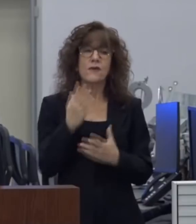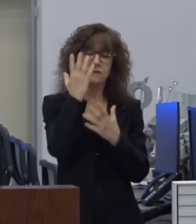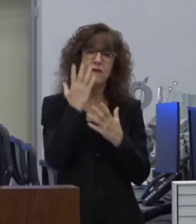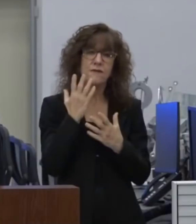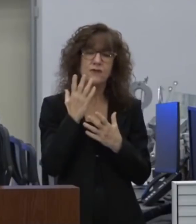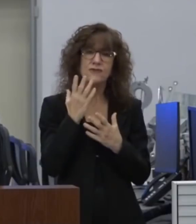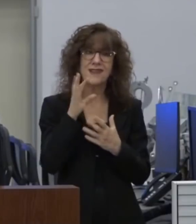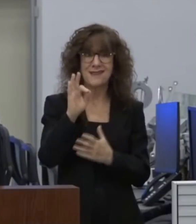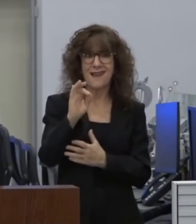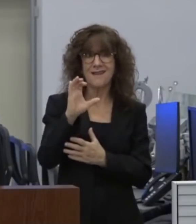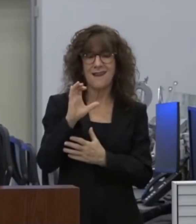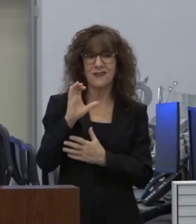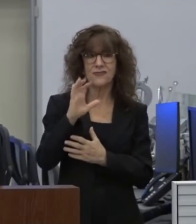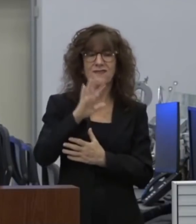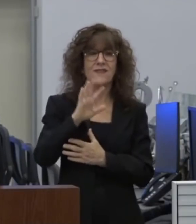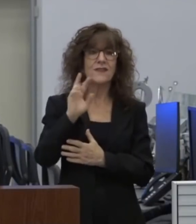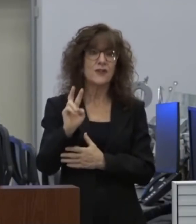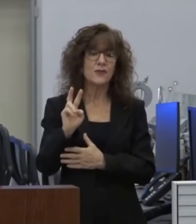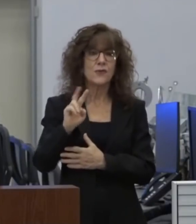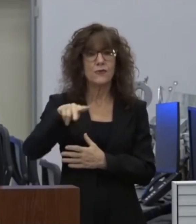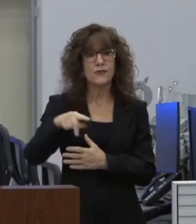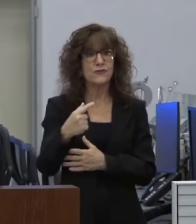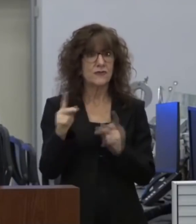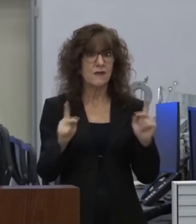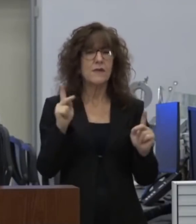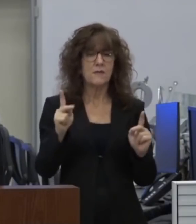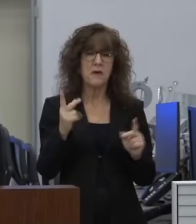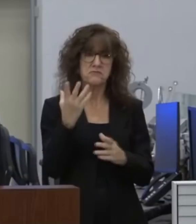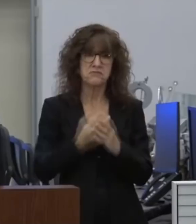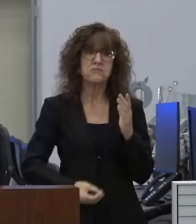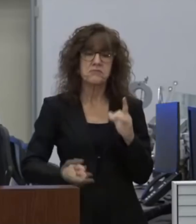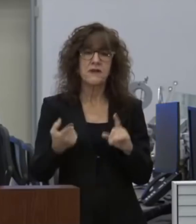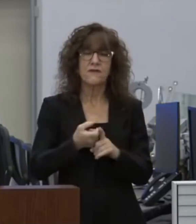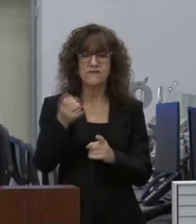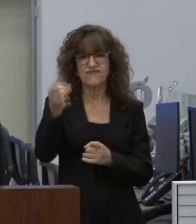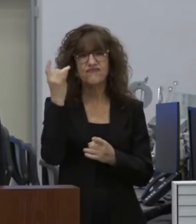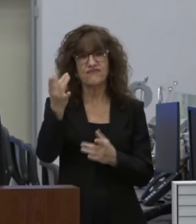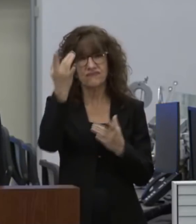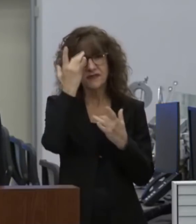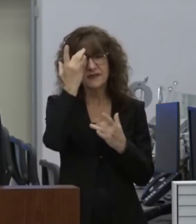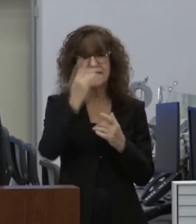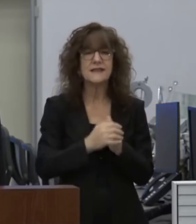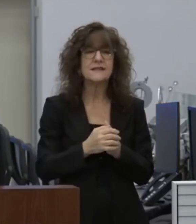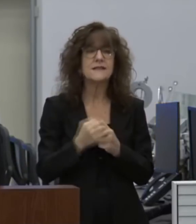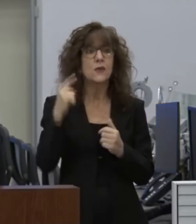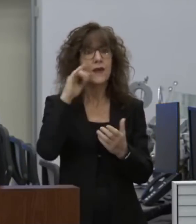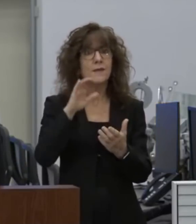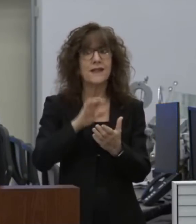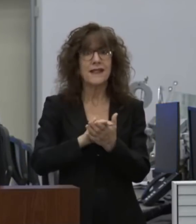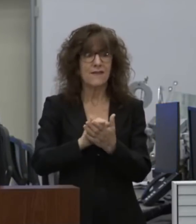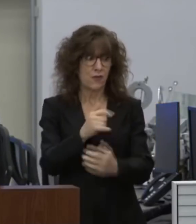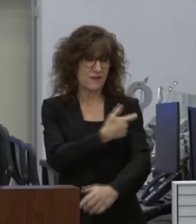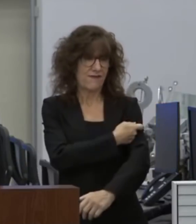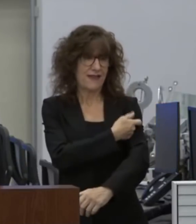unfortunately, 952 Prince Georgians have lost their lives to this tragic illness. And what we believe is that these